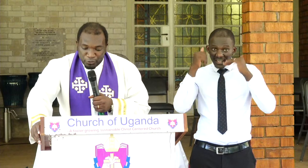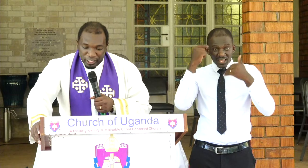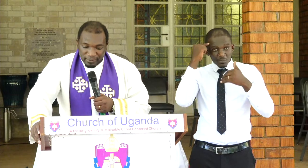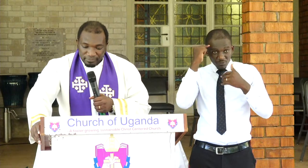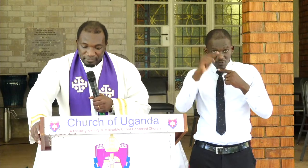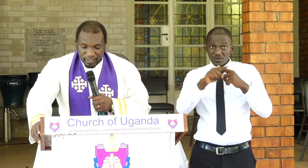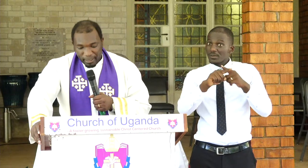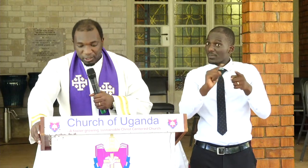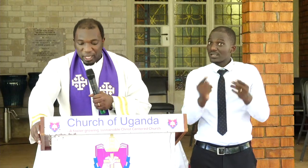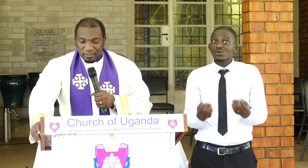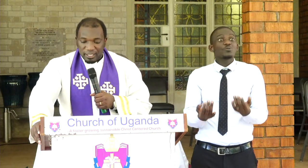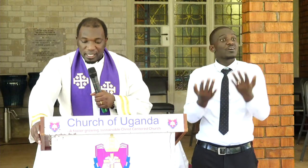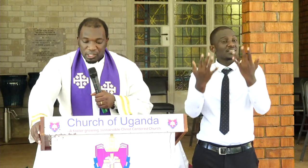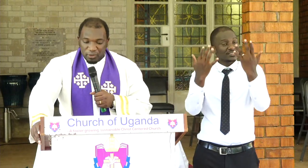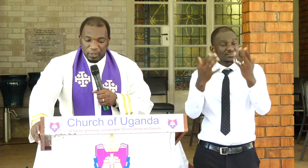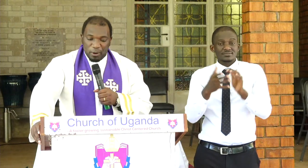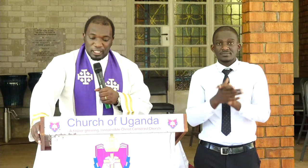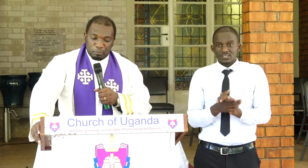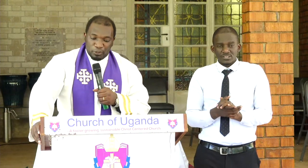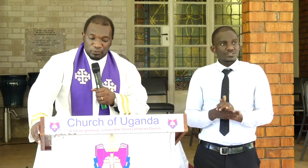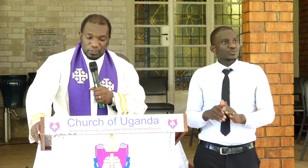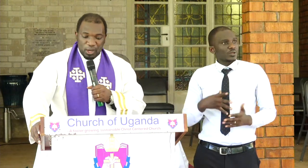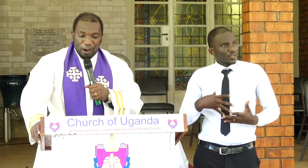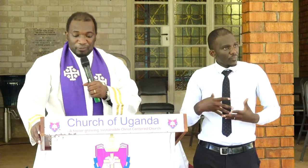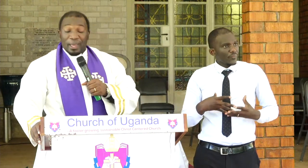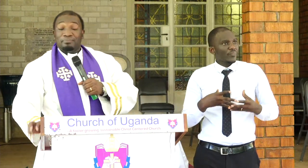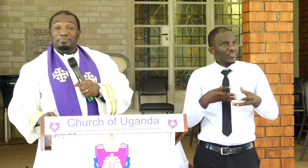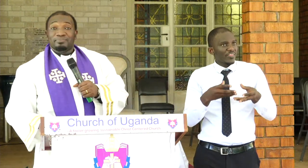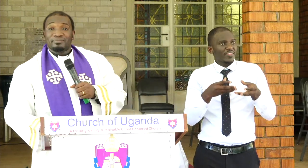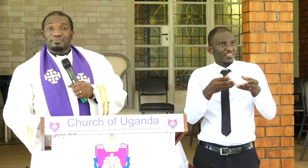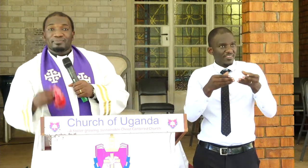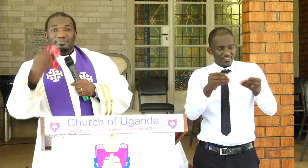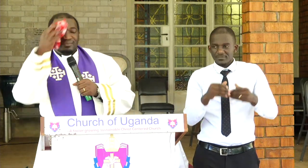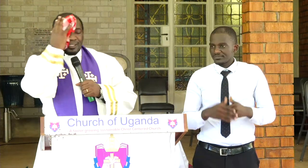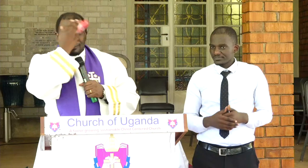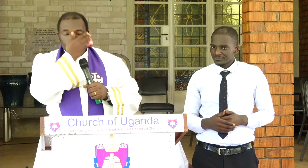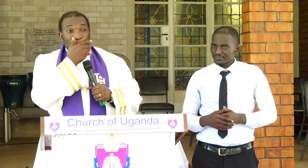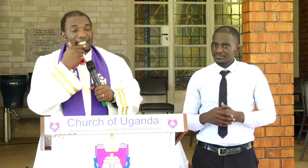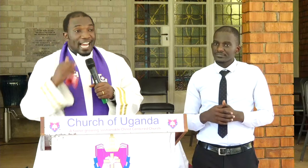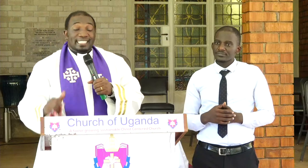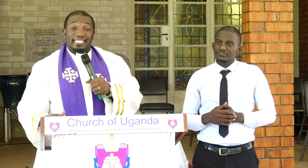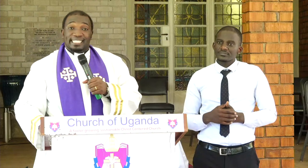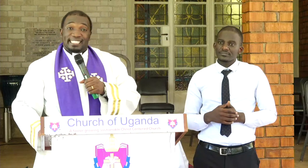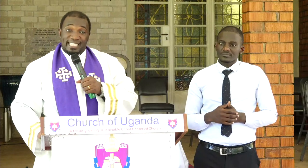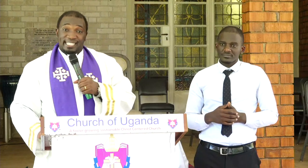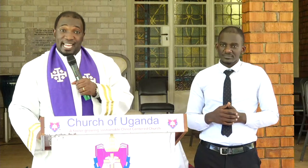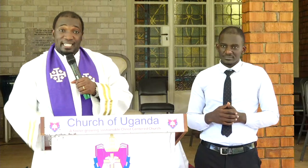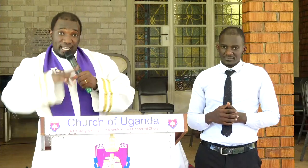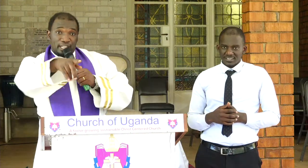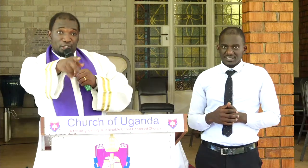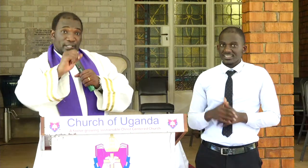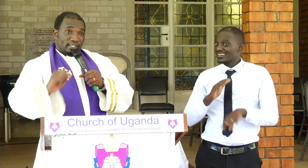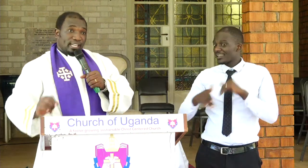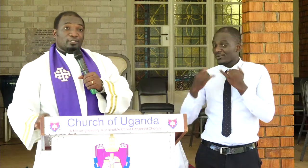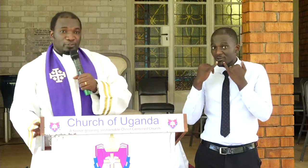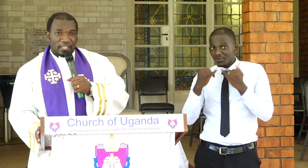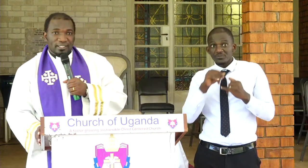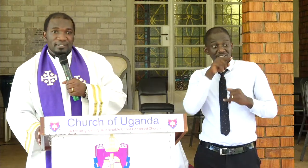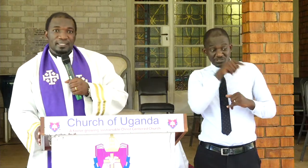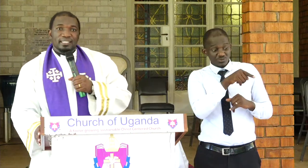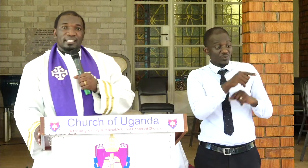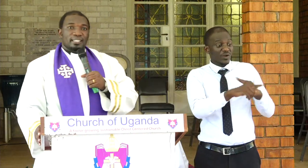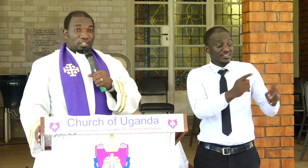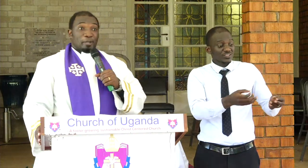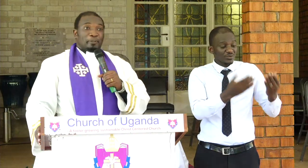burnt offering, my son. So they went, both of them. He doesn't tell his son, you are the